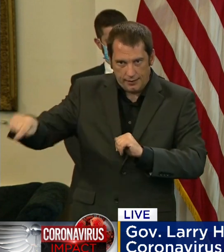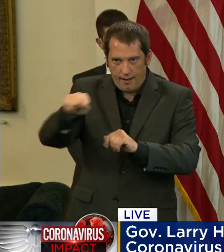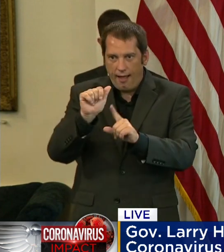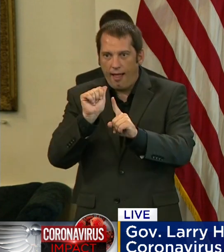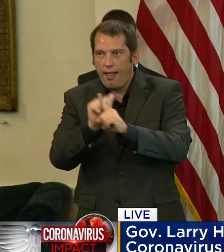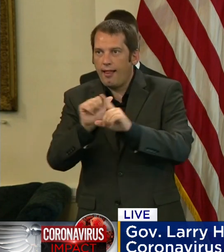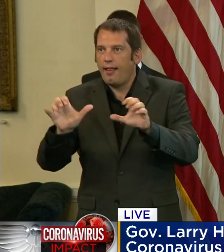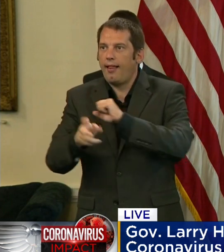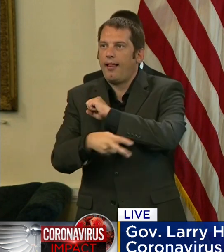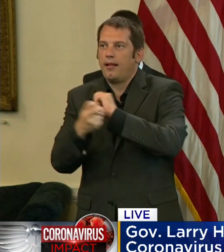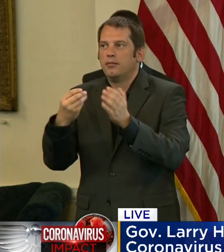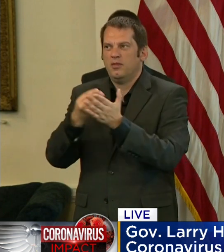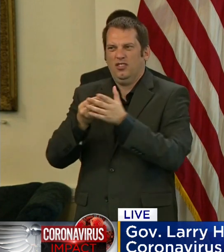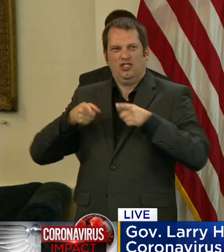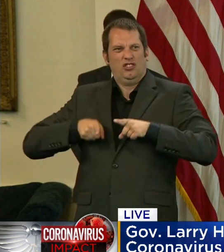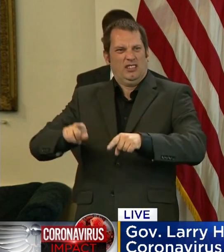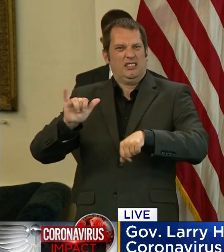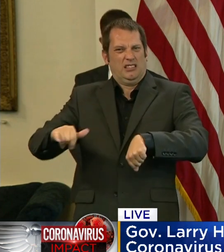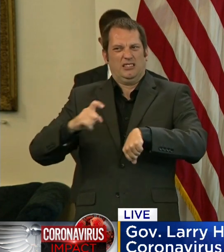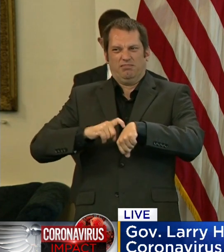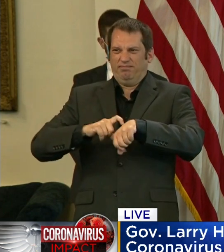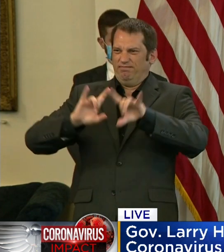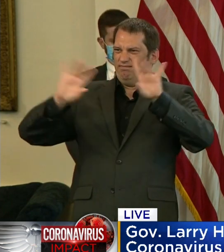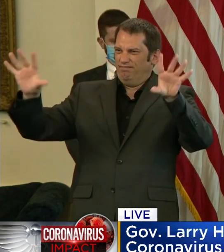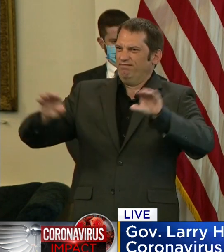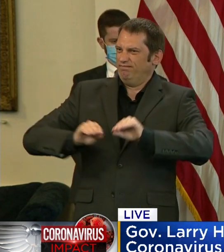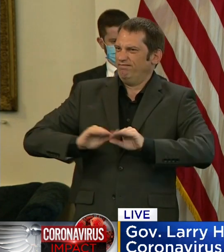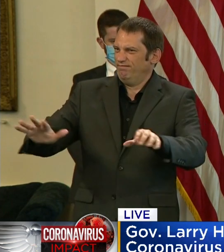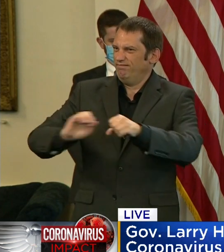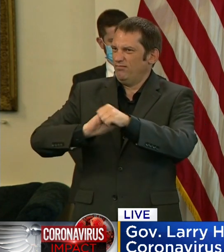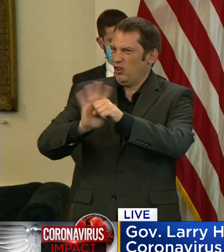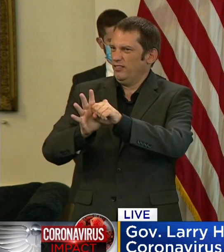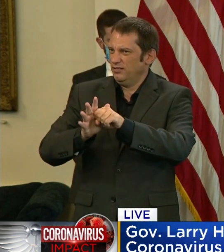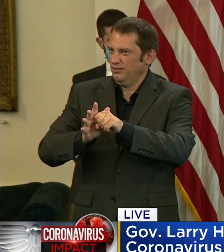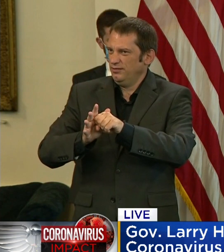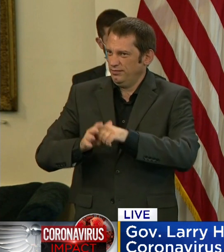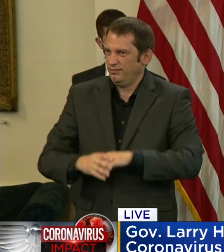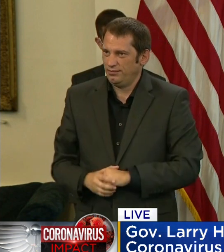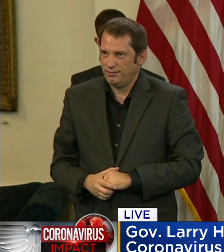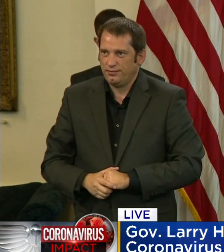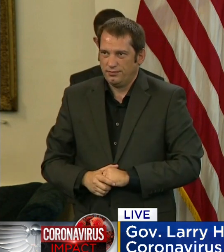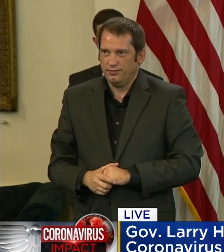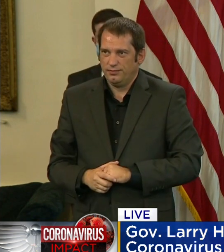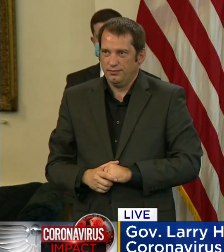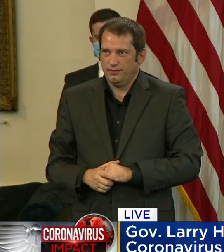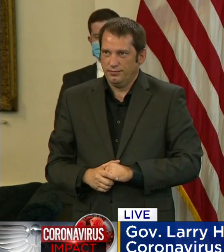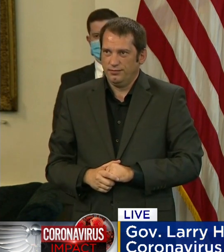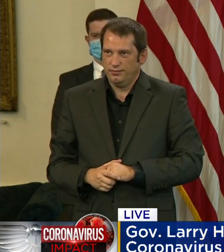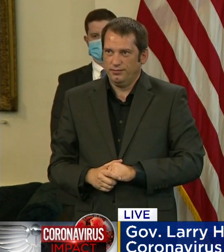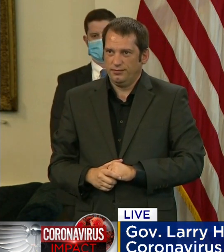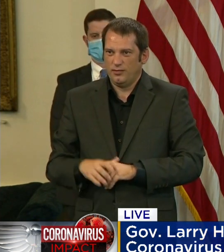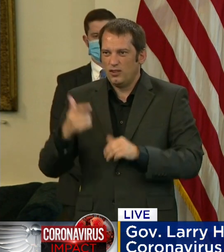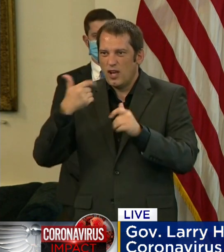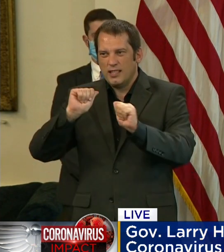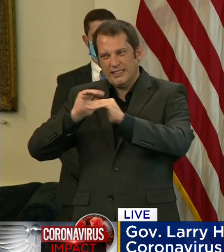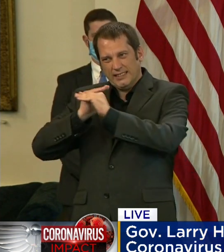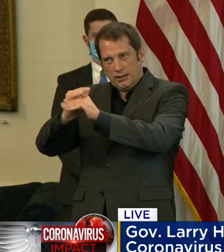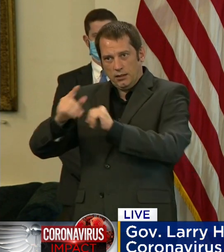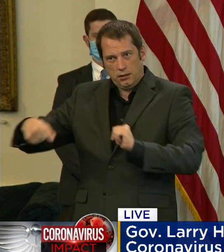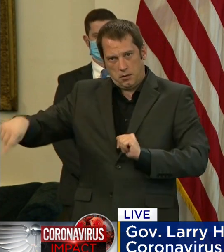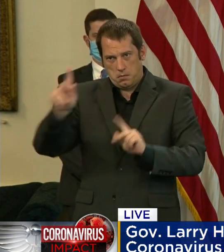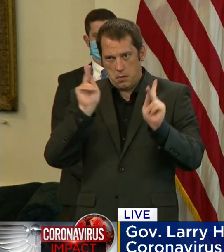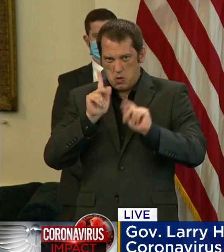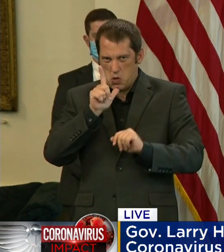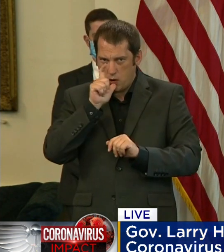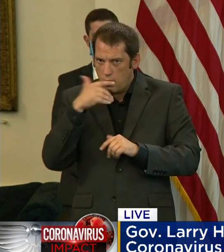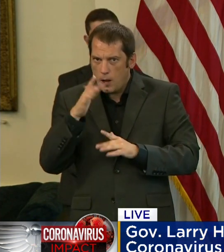to fraudulently attempt to obtain unemployment benefits. We are grateful for our partnership with the state of Maryland in stopping unemployment fraud